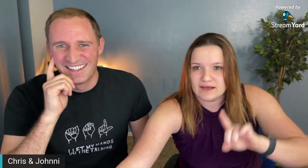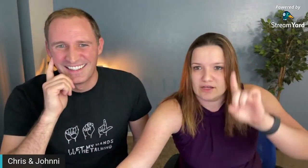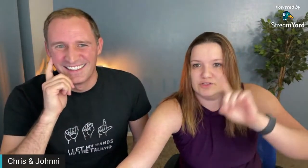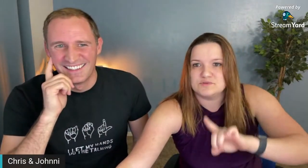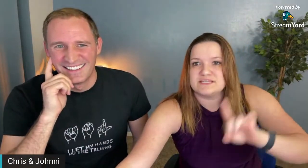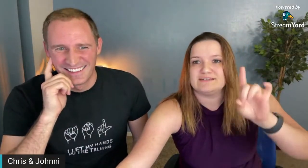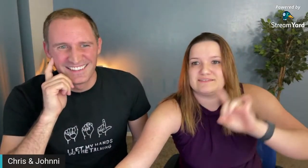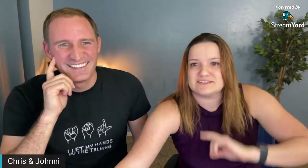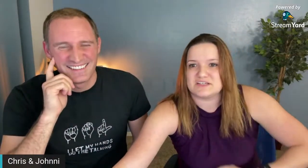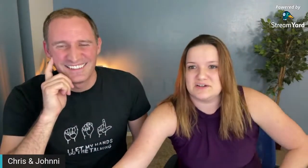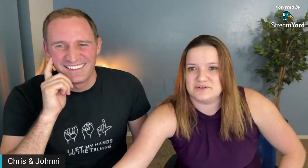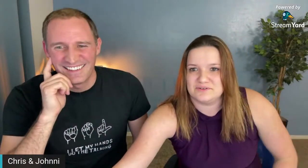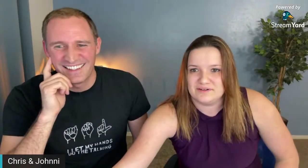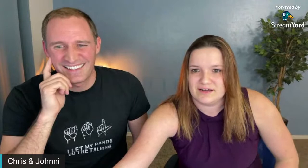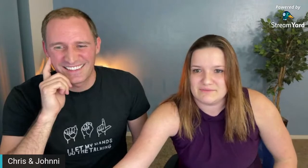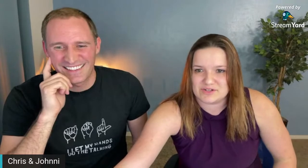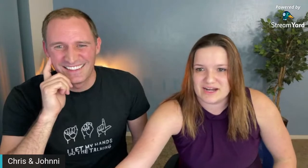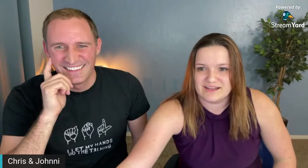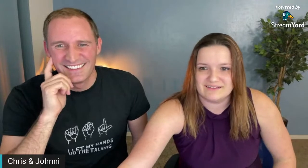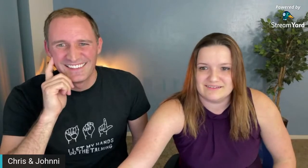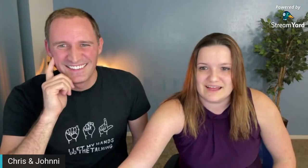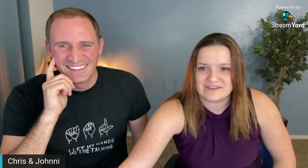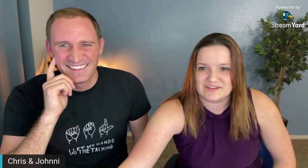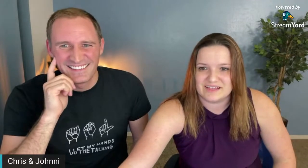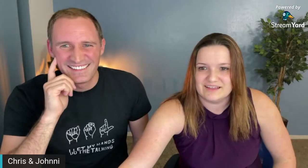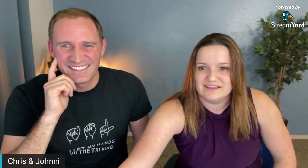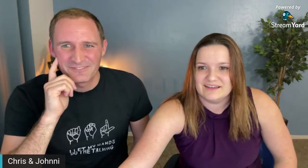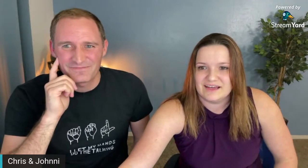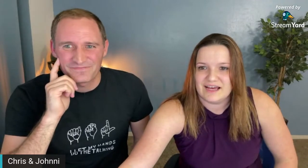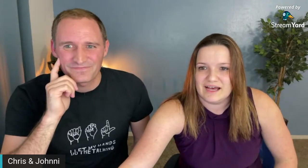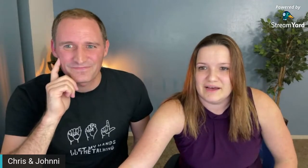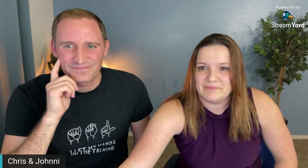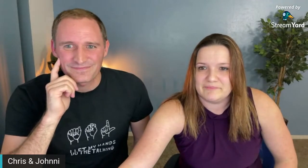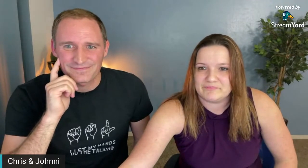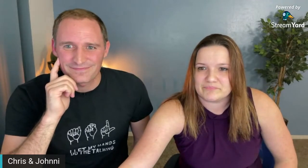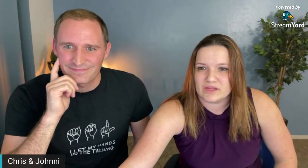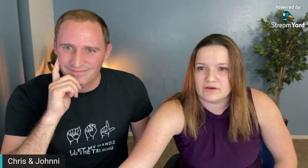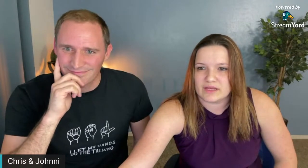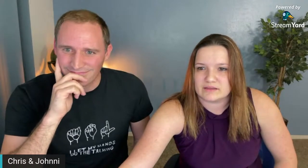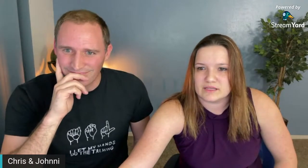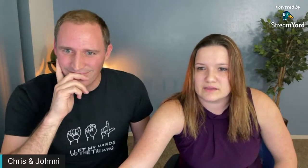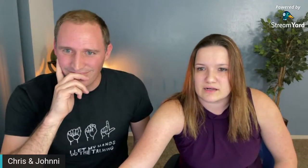I'll lose it. So I'm trying to, definitely. Okay.